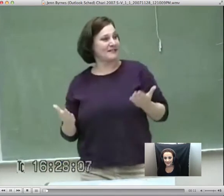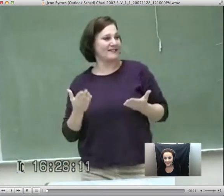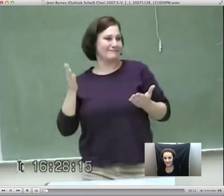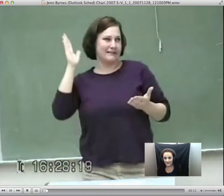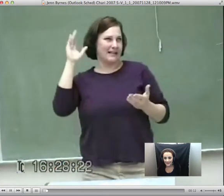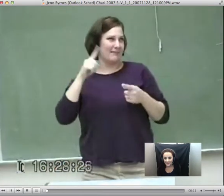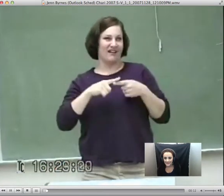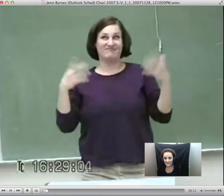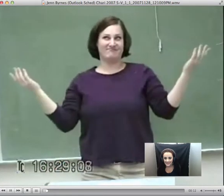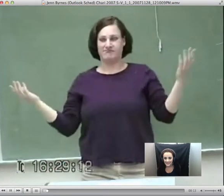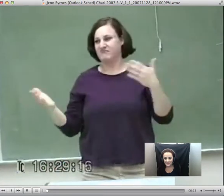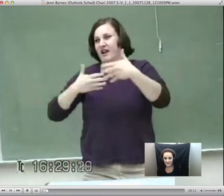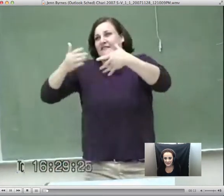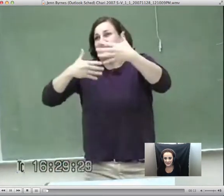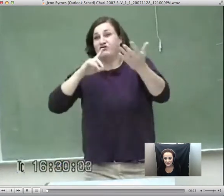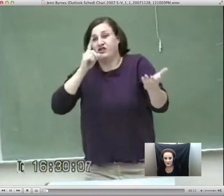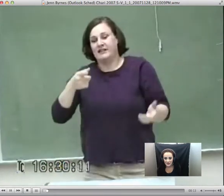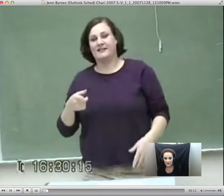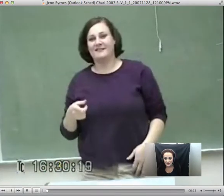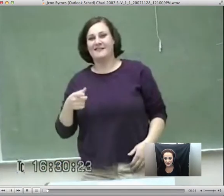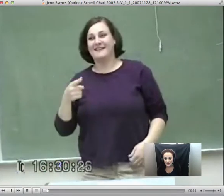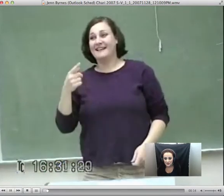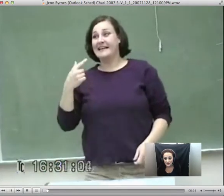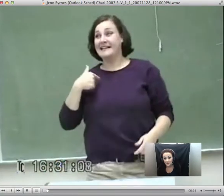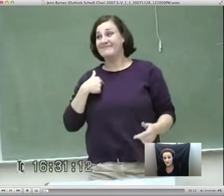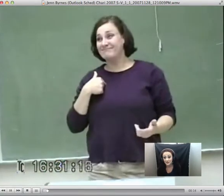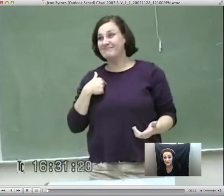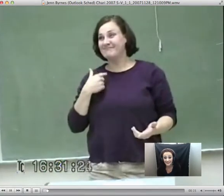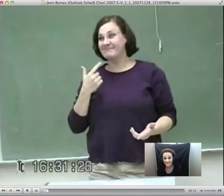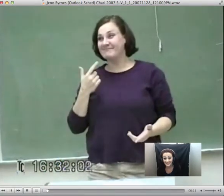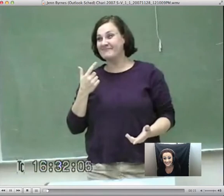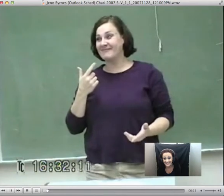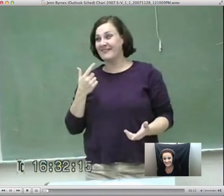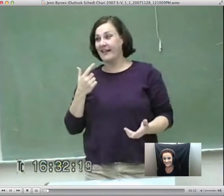and I was asked to come here to talk about whatever, really.